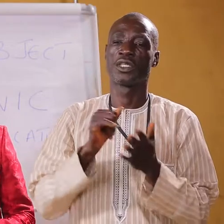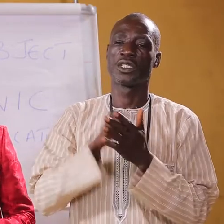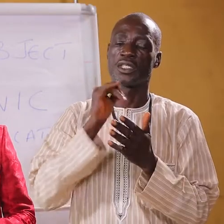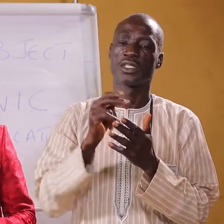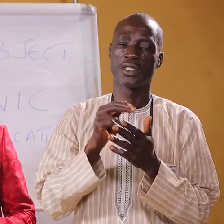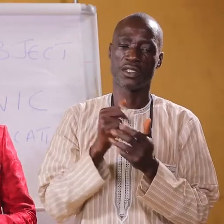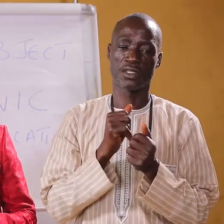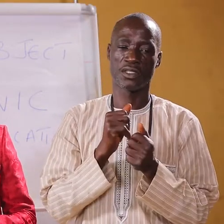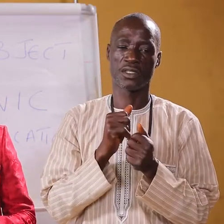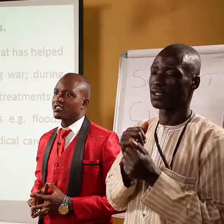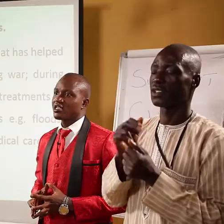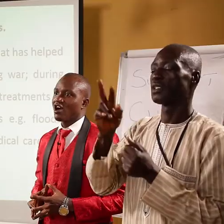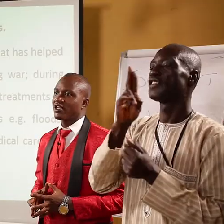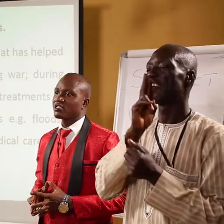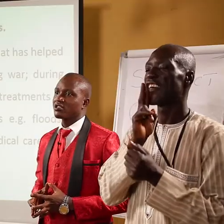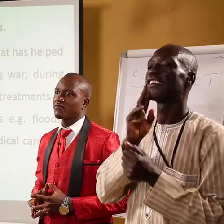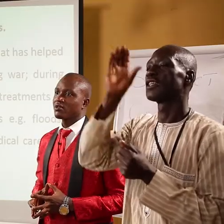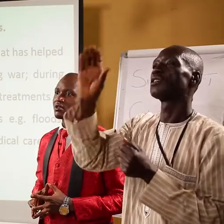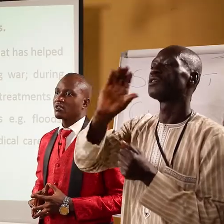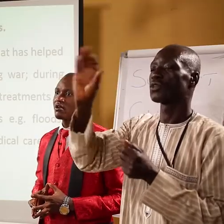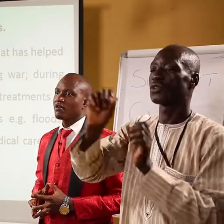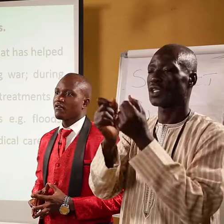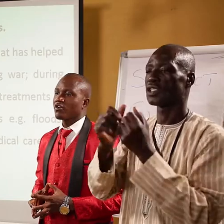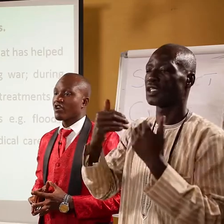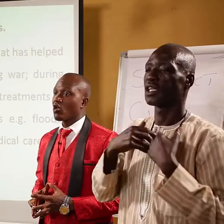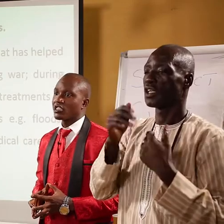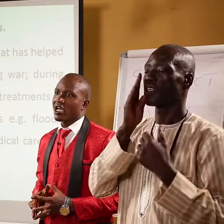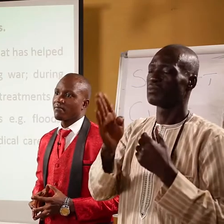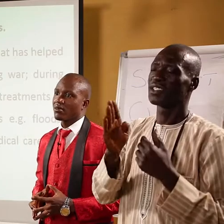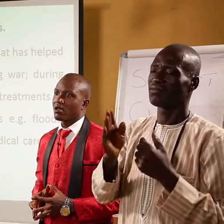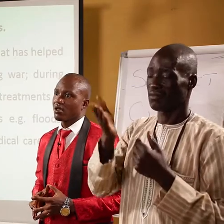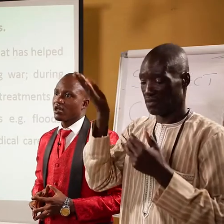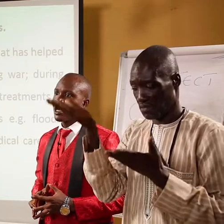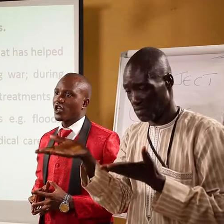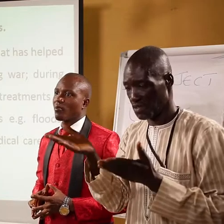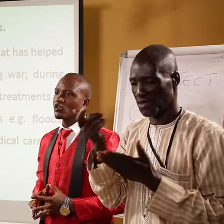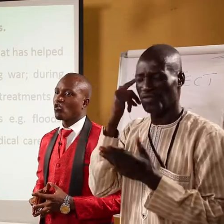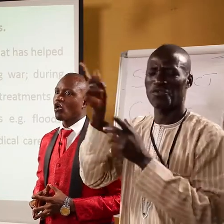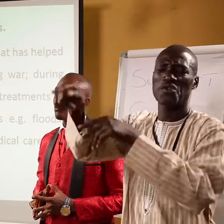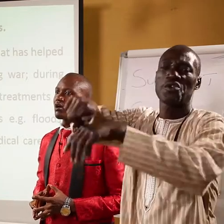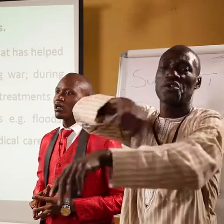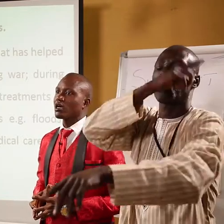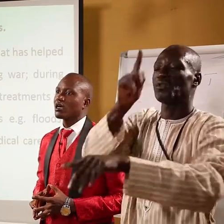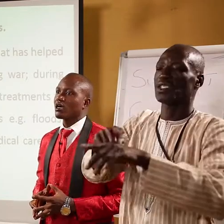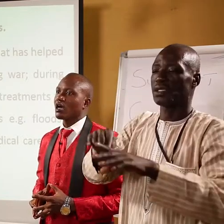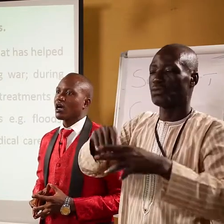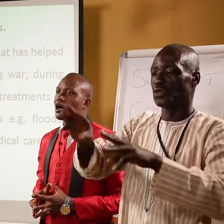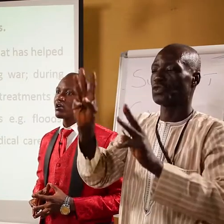mentioned, the Red Cross Society have been existing for a very long time. They have helped